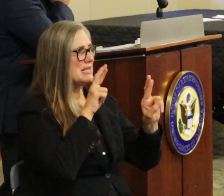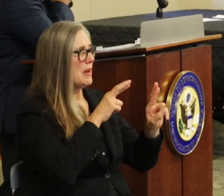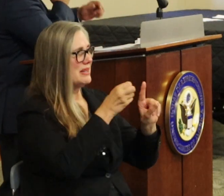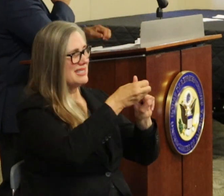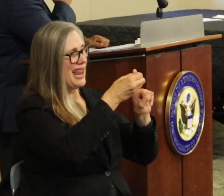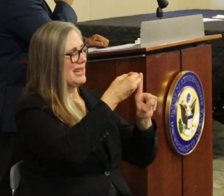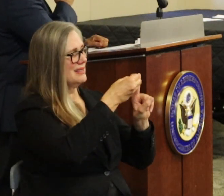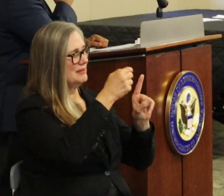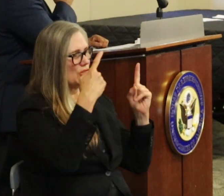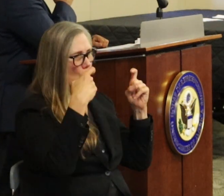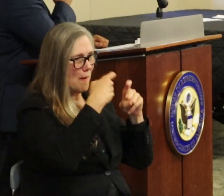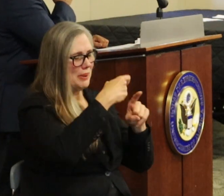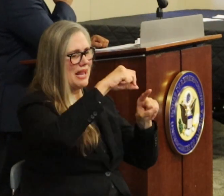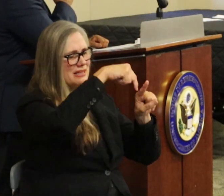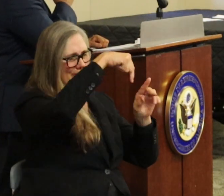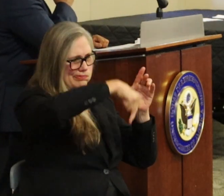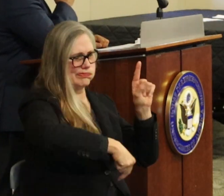to your mouth, Santos. Oh, sure.